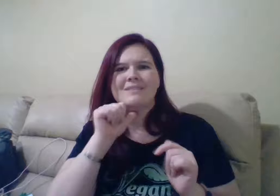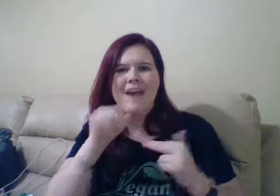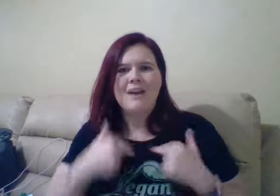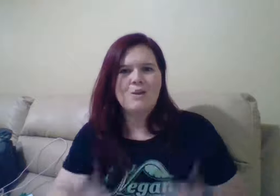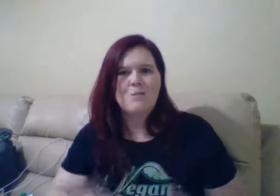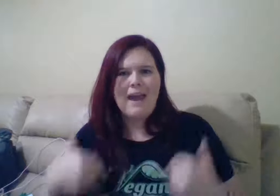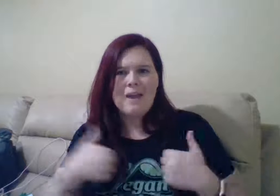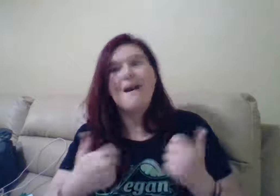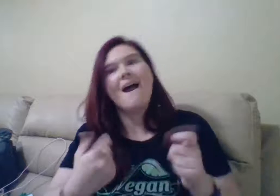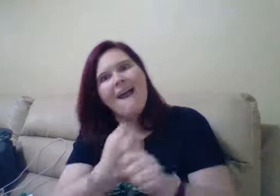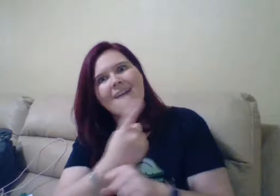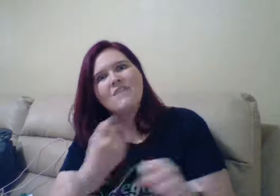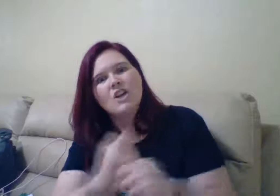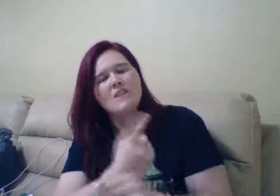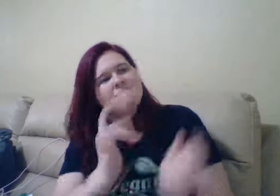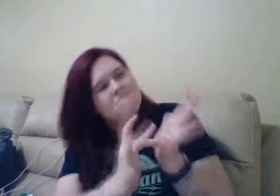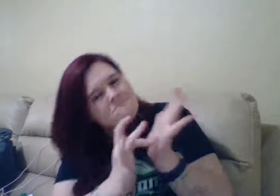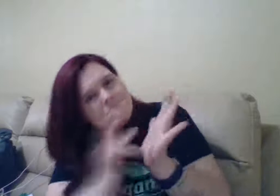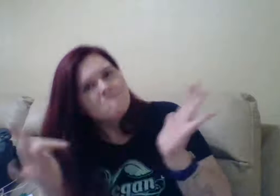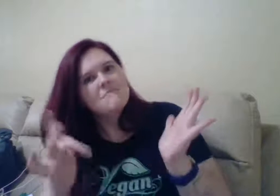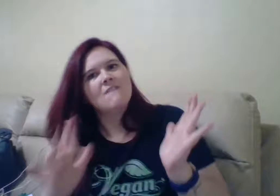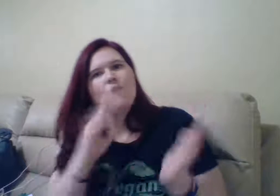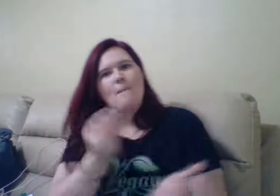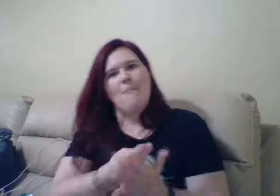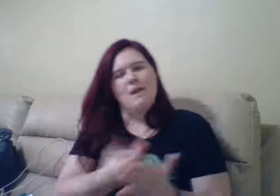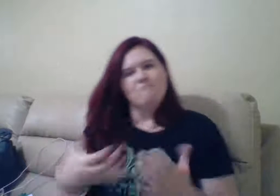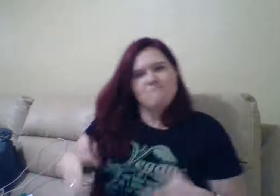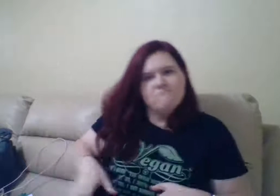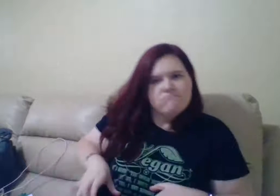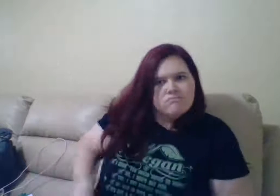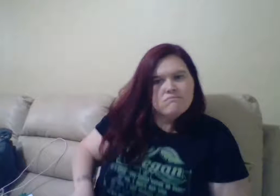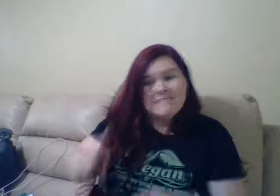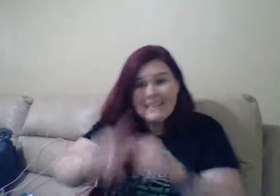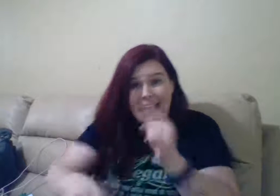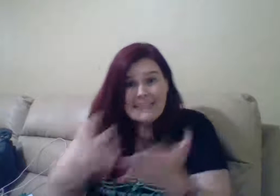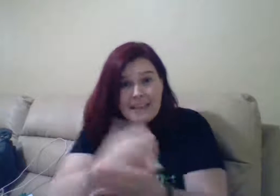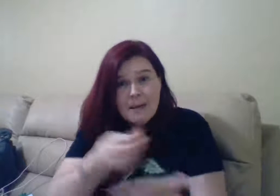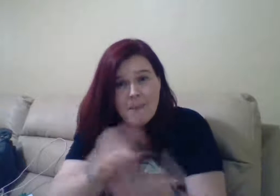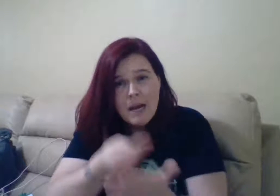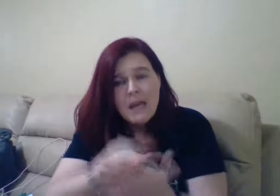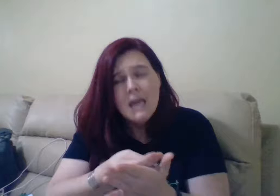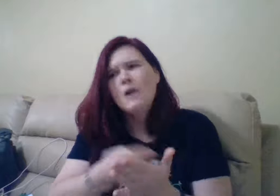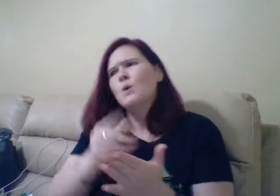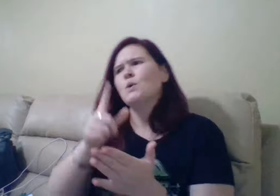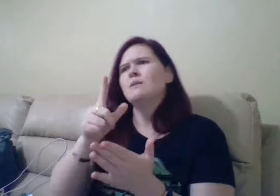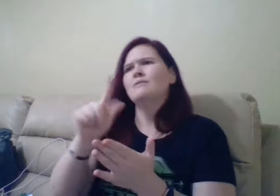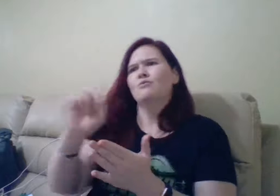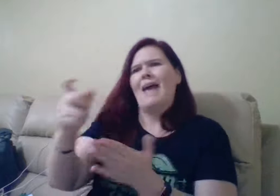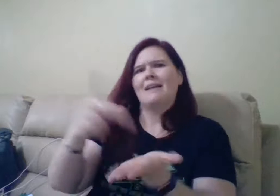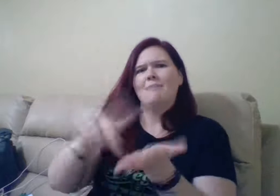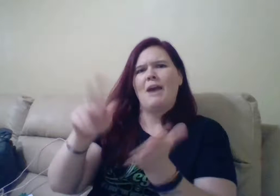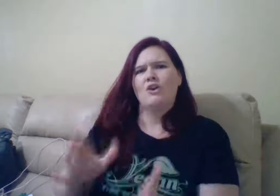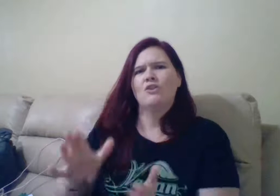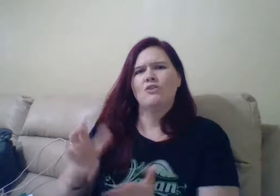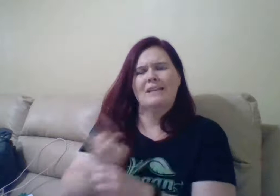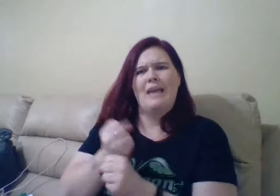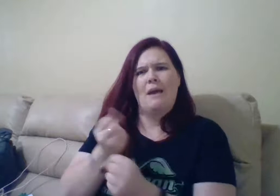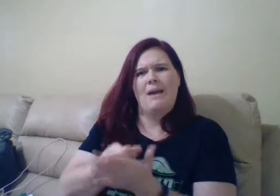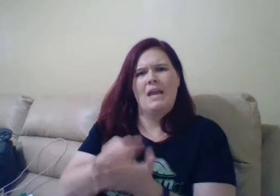to make these people money? And then when they can't make money, the taxpayers make them money anyway. Where's the hope for these animals? Why don't we care about the fact that